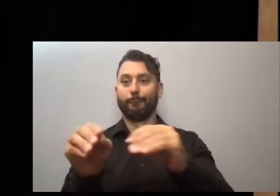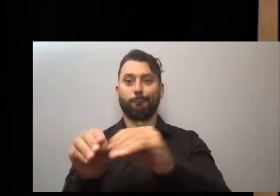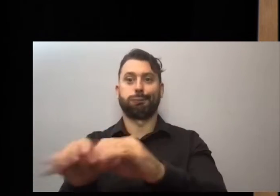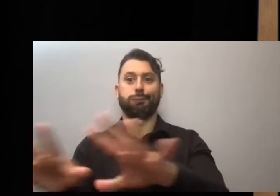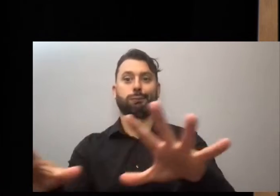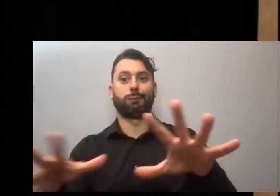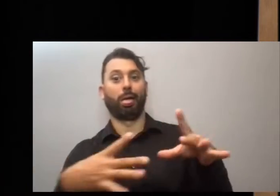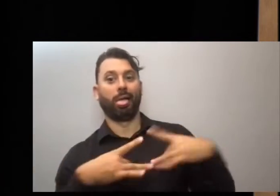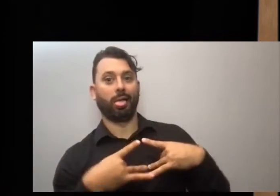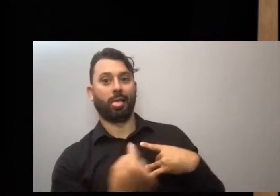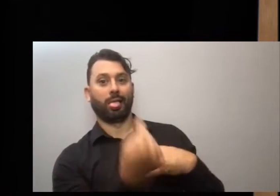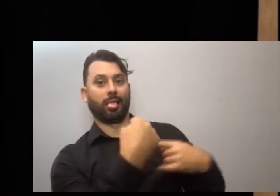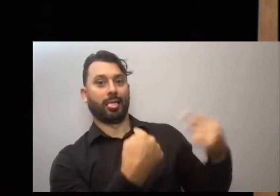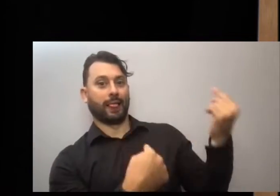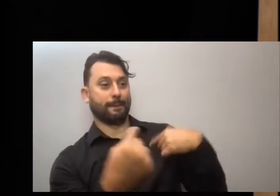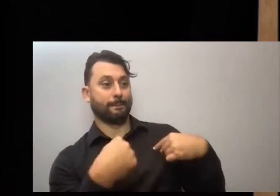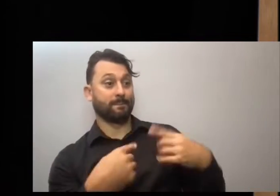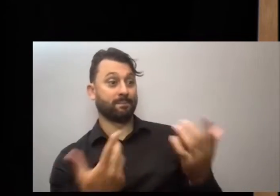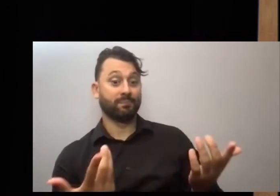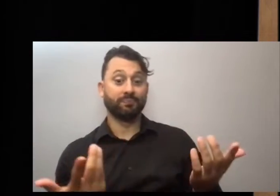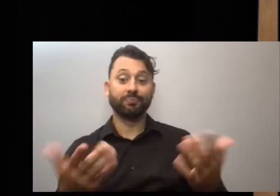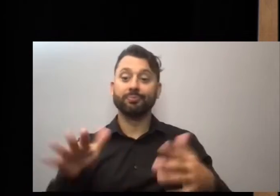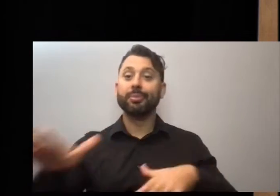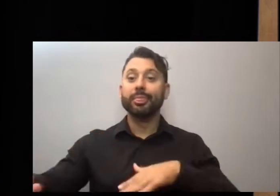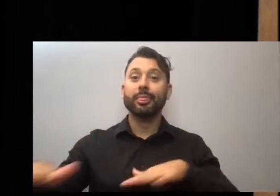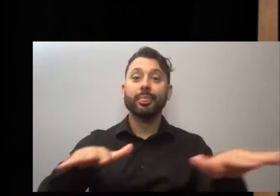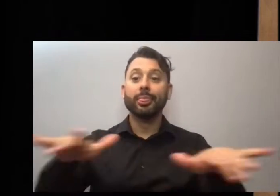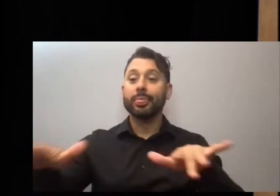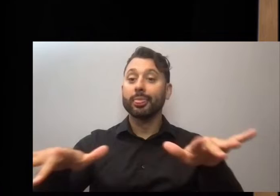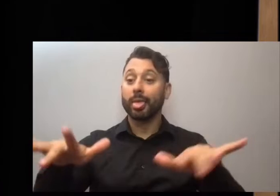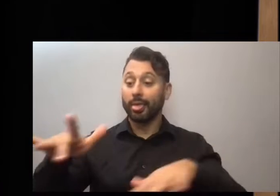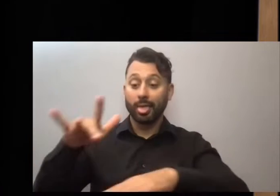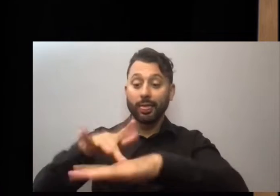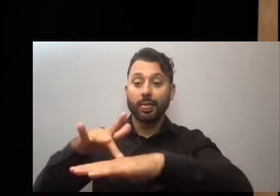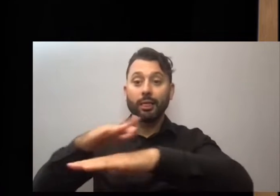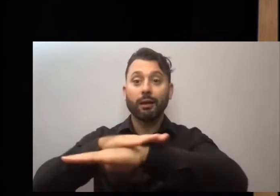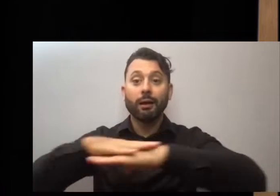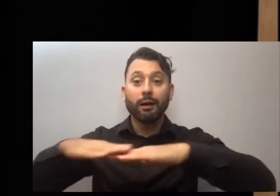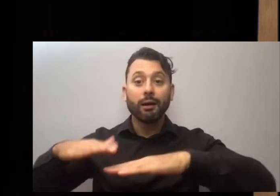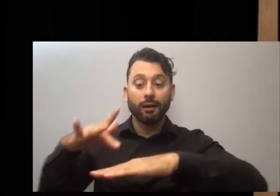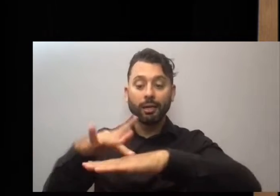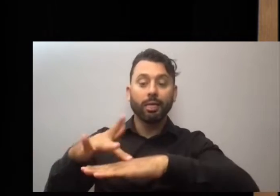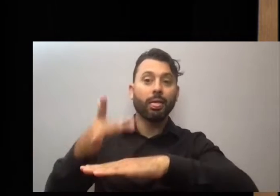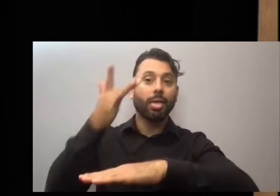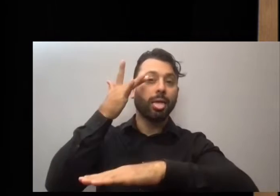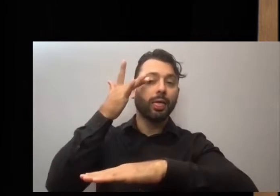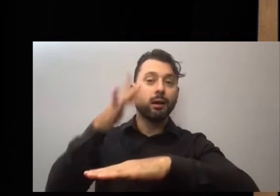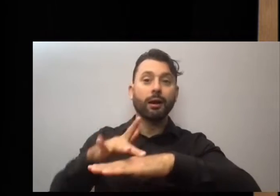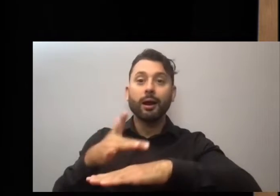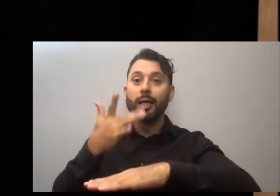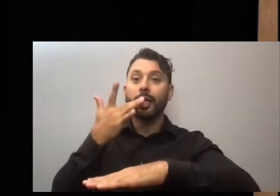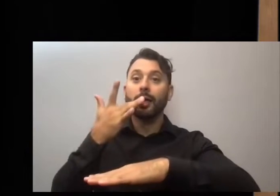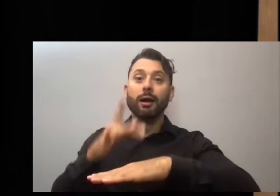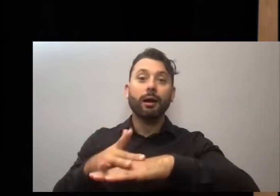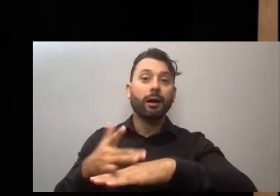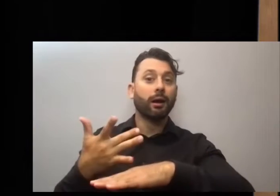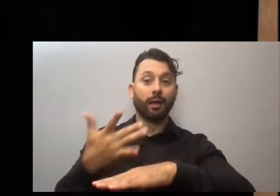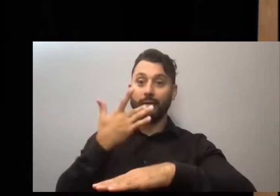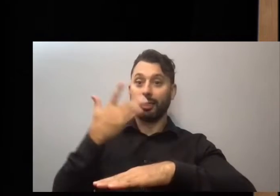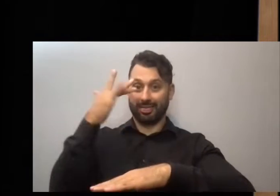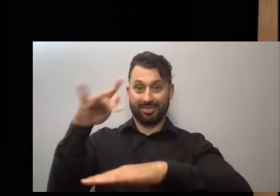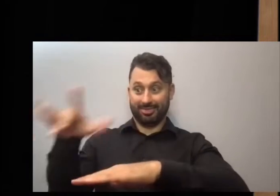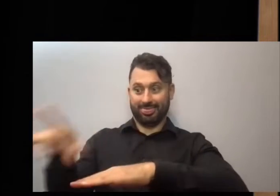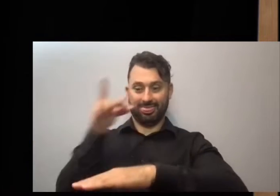their eyes or their face or their mouth, that's how they get COVID. And so we really want to make sure that people don't really touch